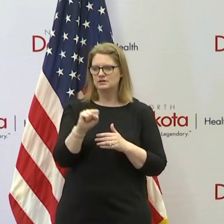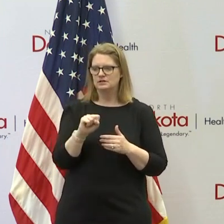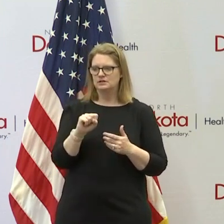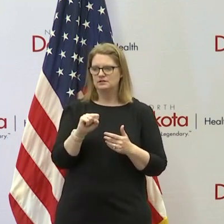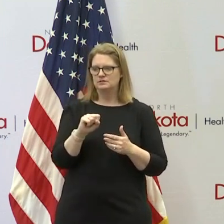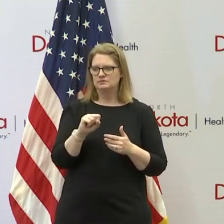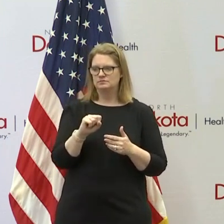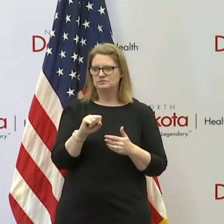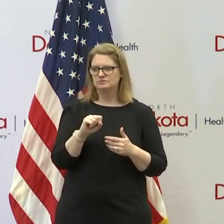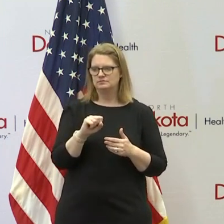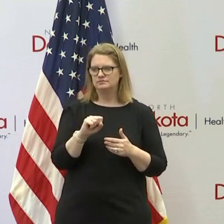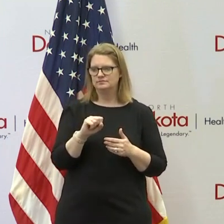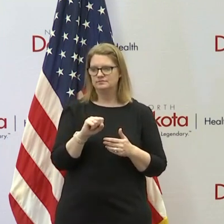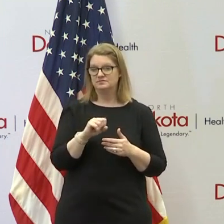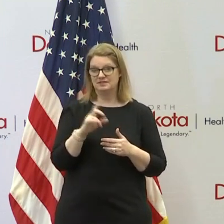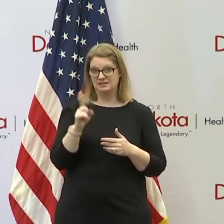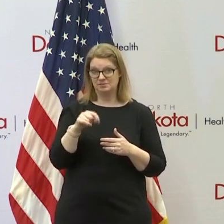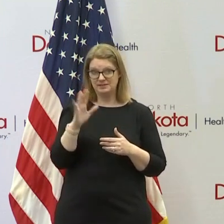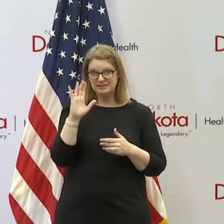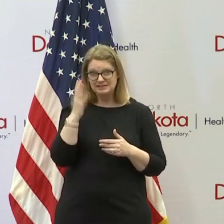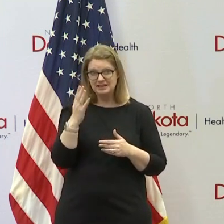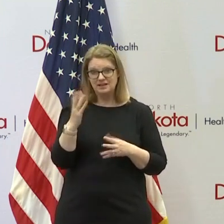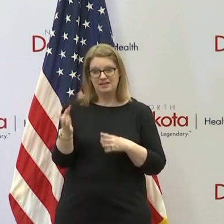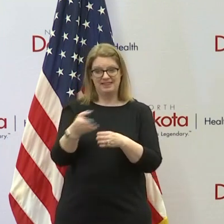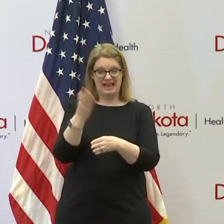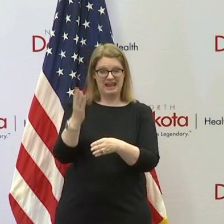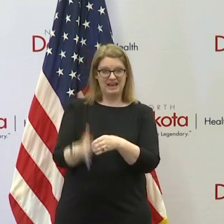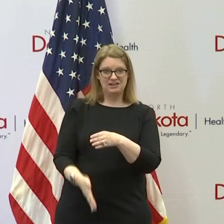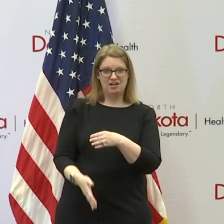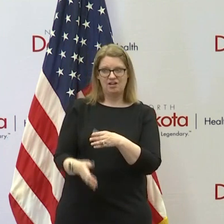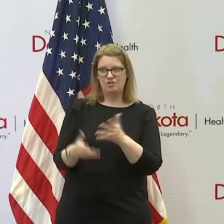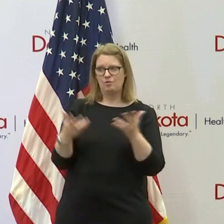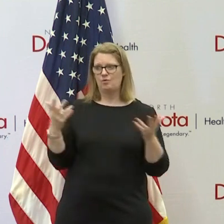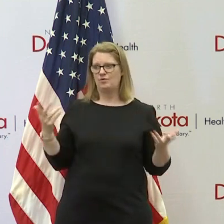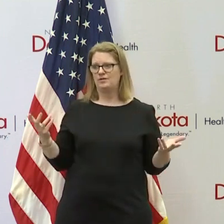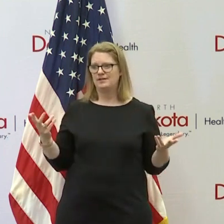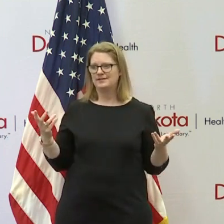virus supposed to be seen as the be-all, end-all, or is